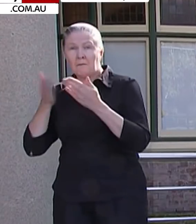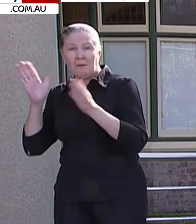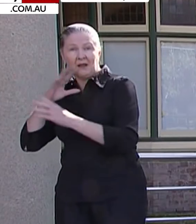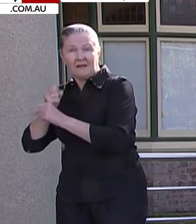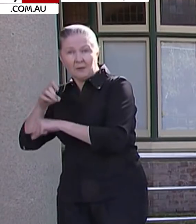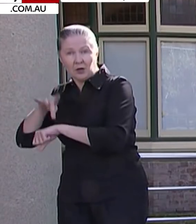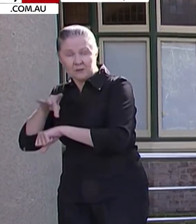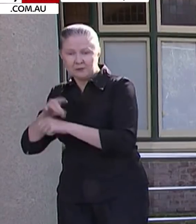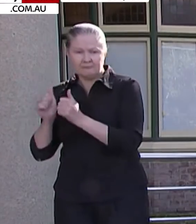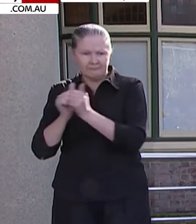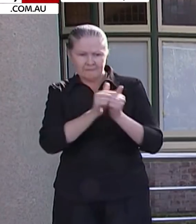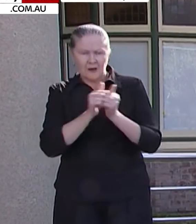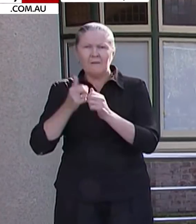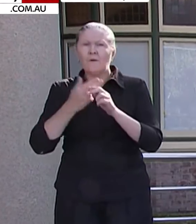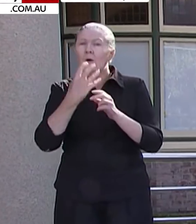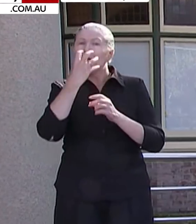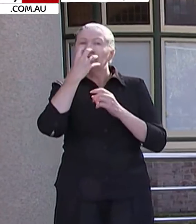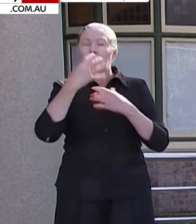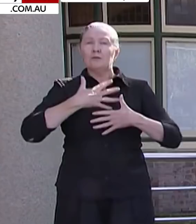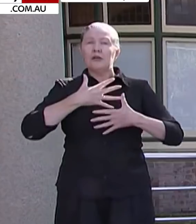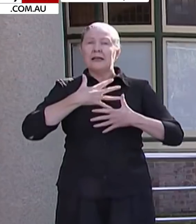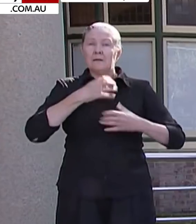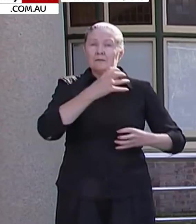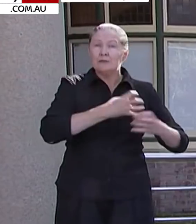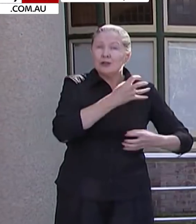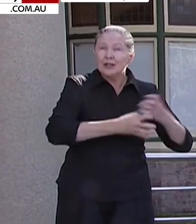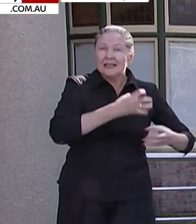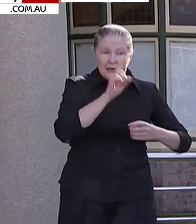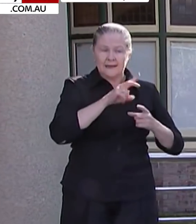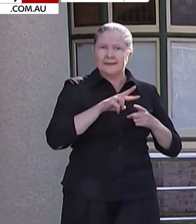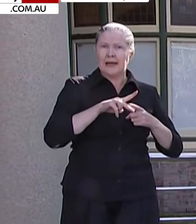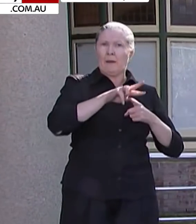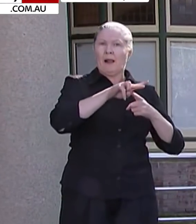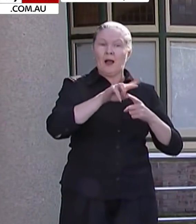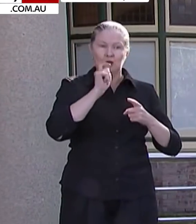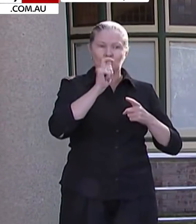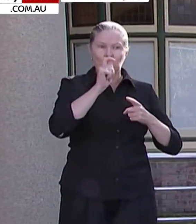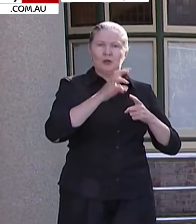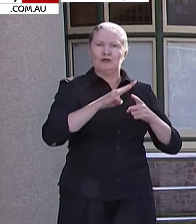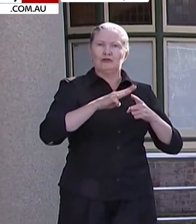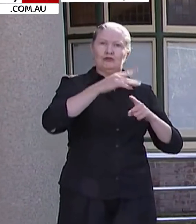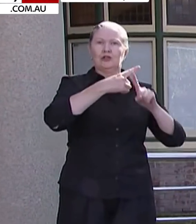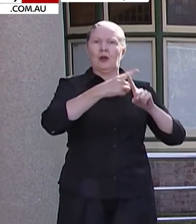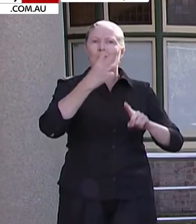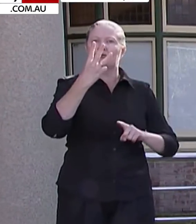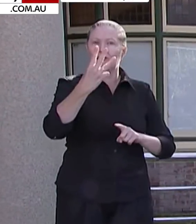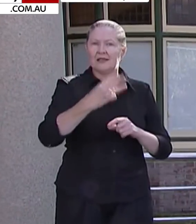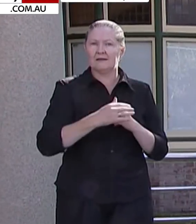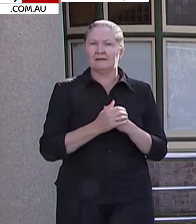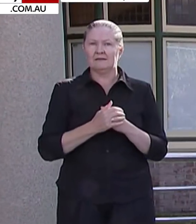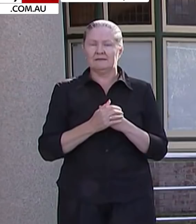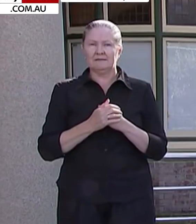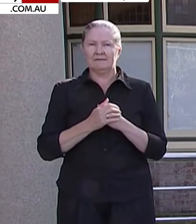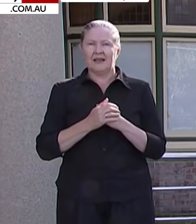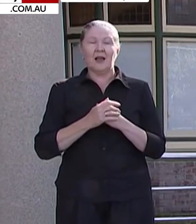ventilator capacity, which is now more than doubled and is on a pathway to more than triple. And so these